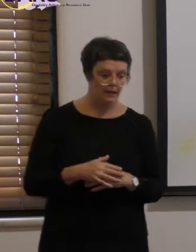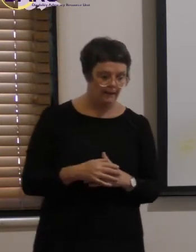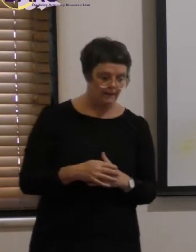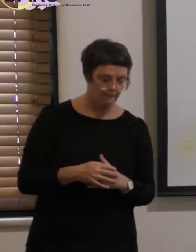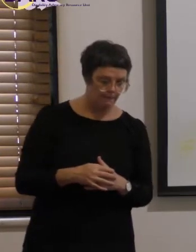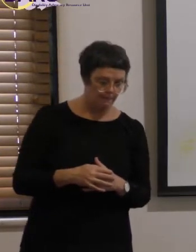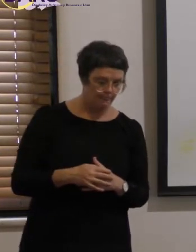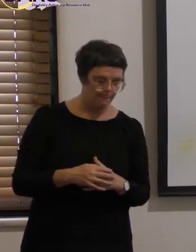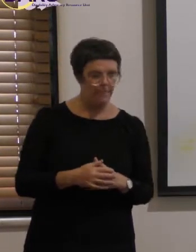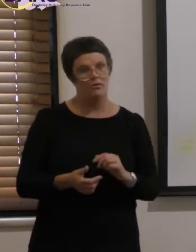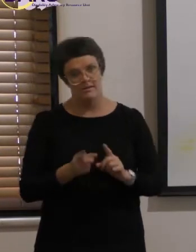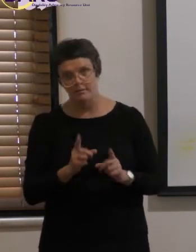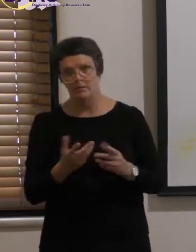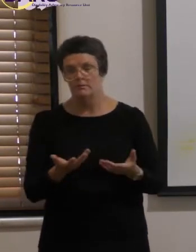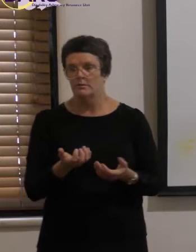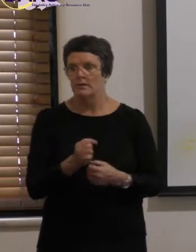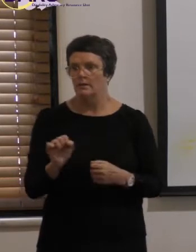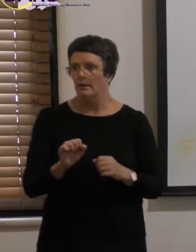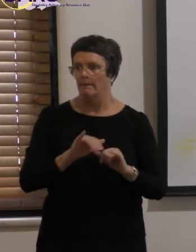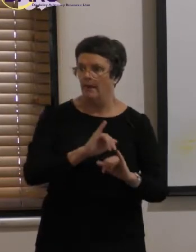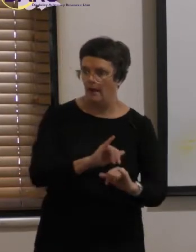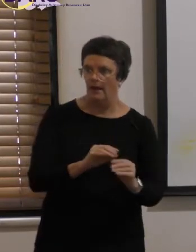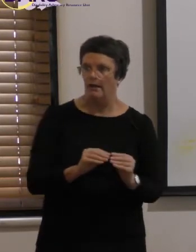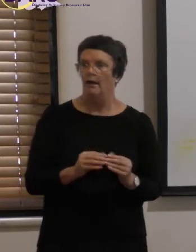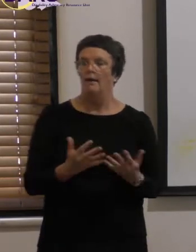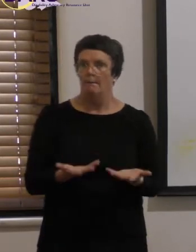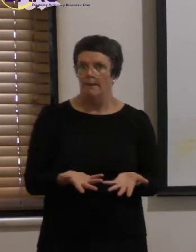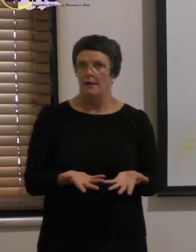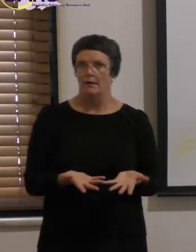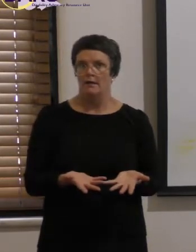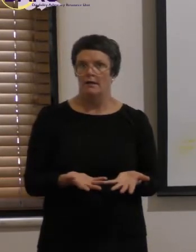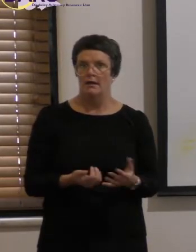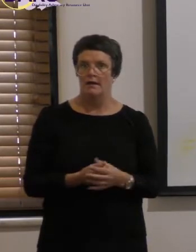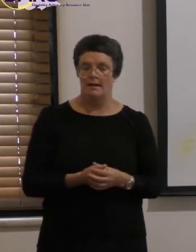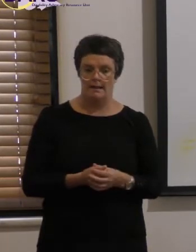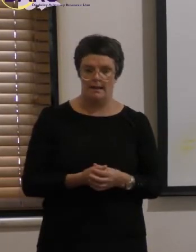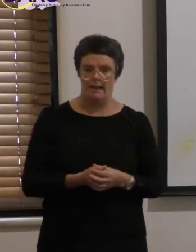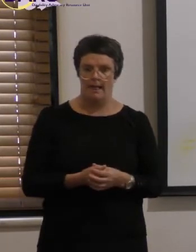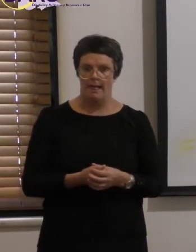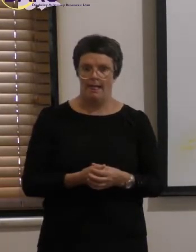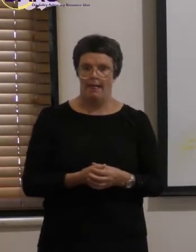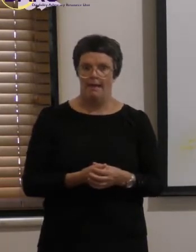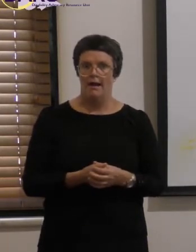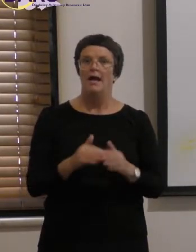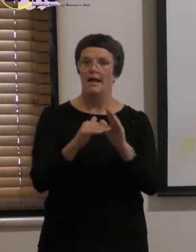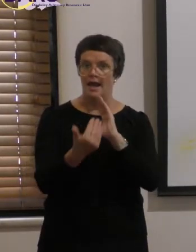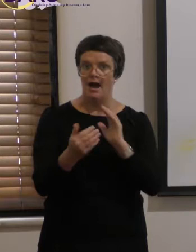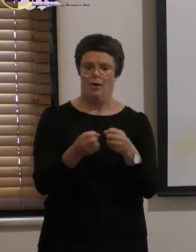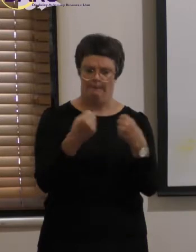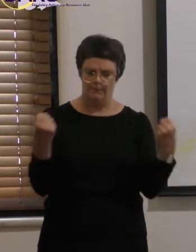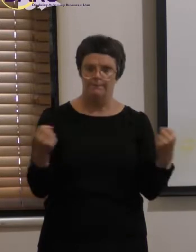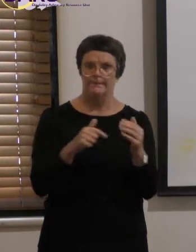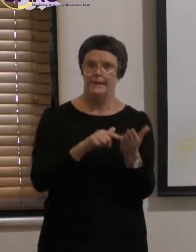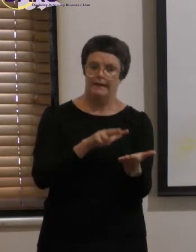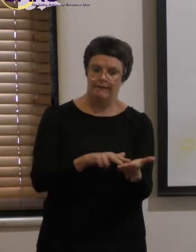well, hey, we've still got a way to go. But certainly much more of a message in the media that this is not good enough.